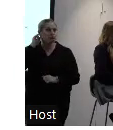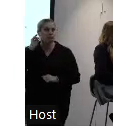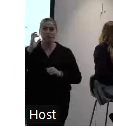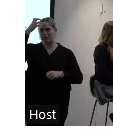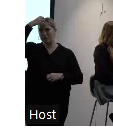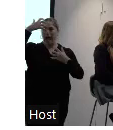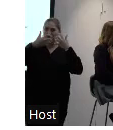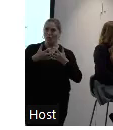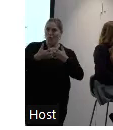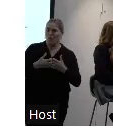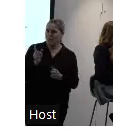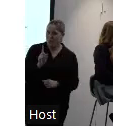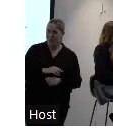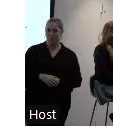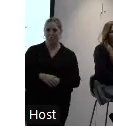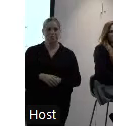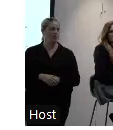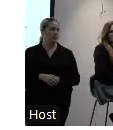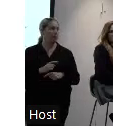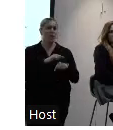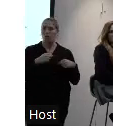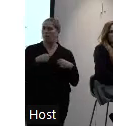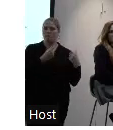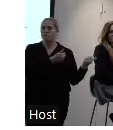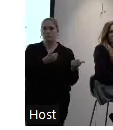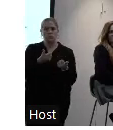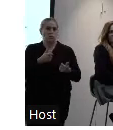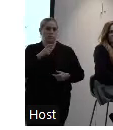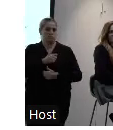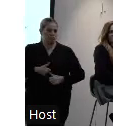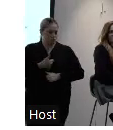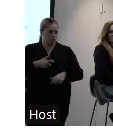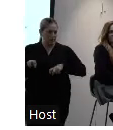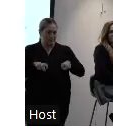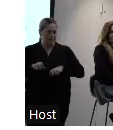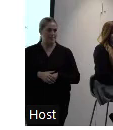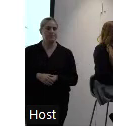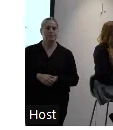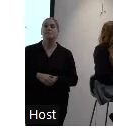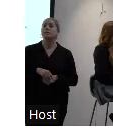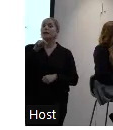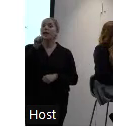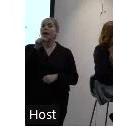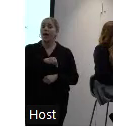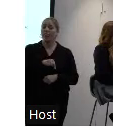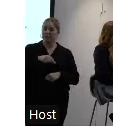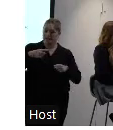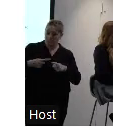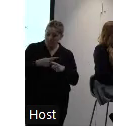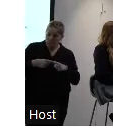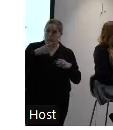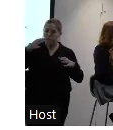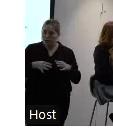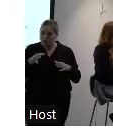do the craft is paired with talks about neuroscience. Neural Networks is based on the principle that yarn craft, with its